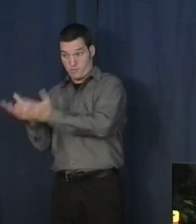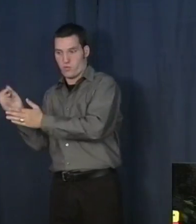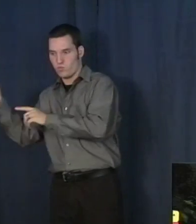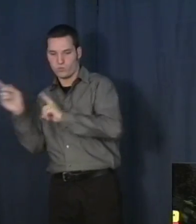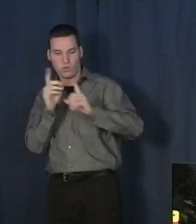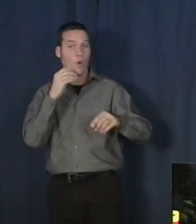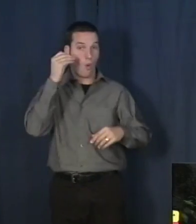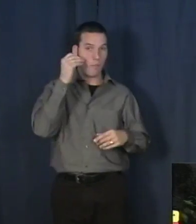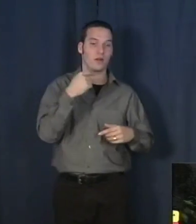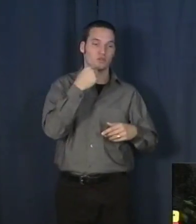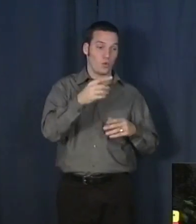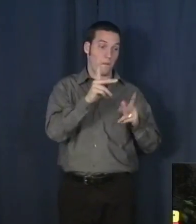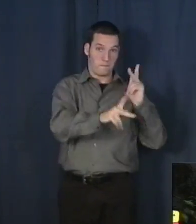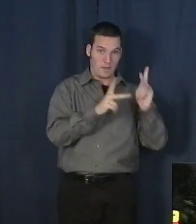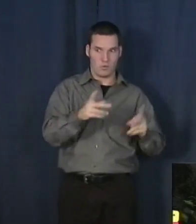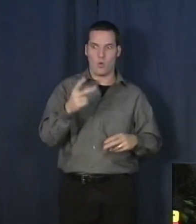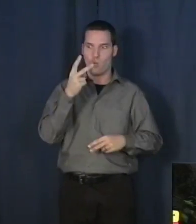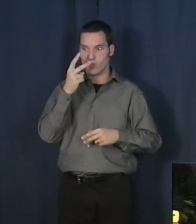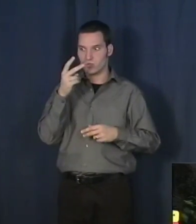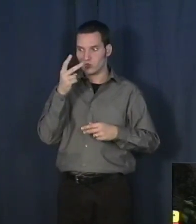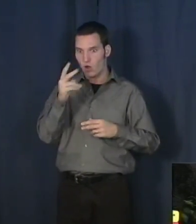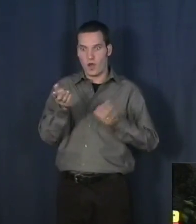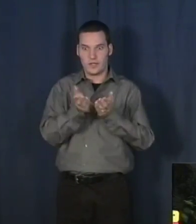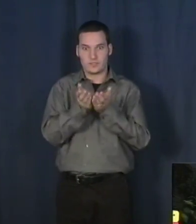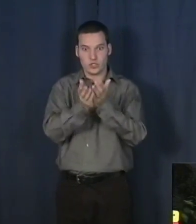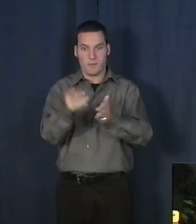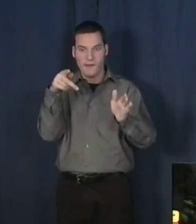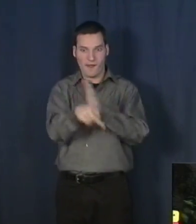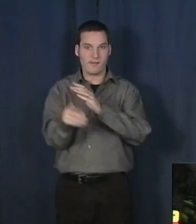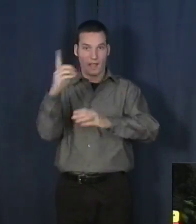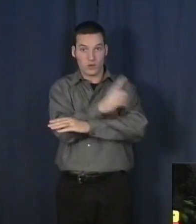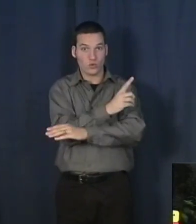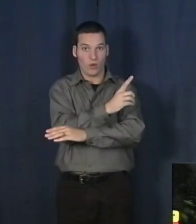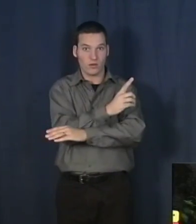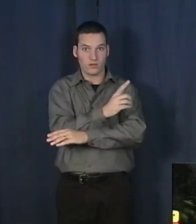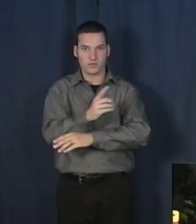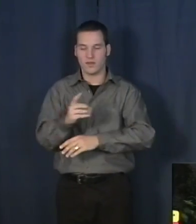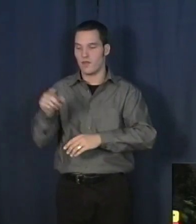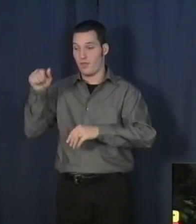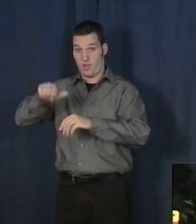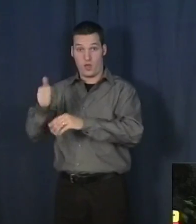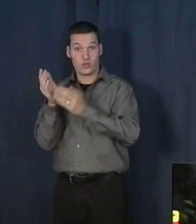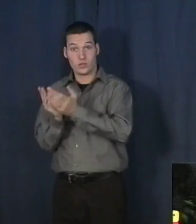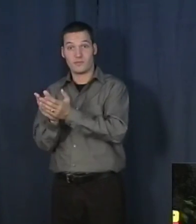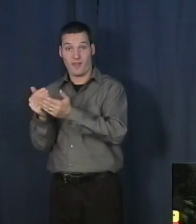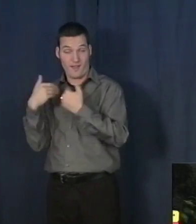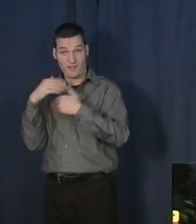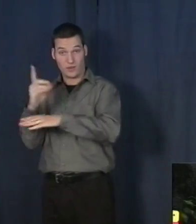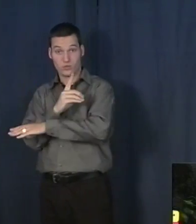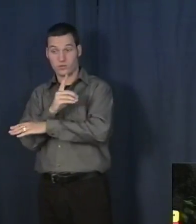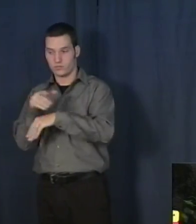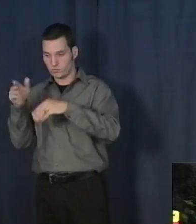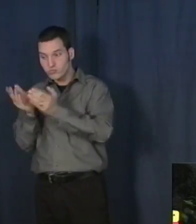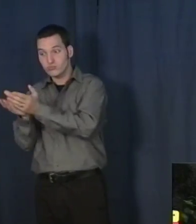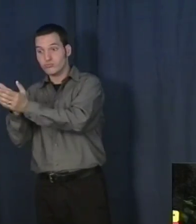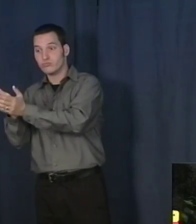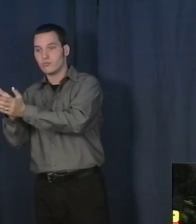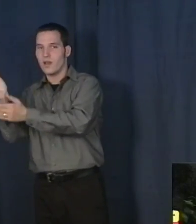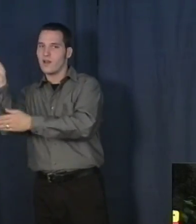man, the Monongahela is coming in a few months, and they're going to show you guys the bones of a sea serpent. Well, the Monongahela sailed on and was never heard from